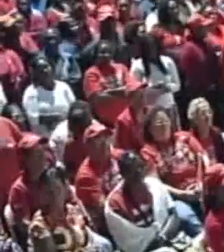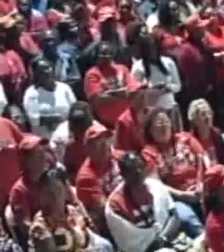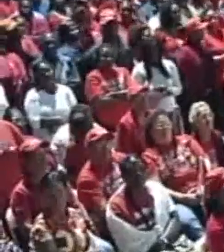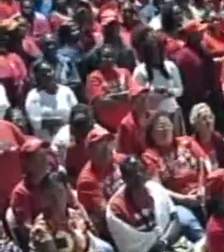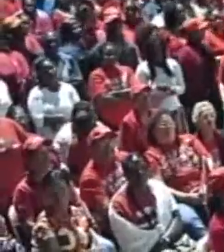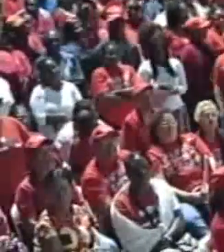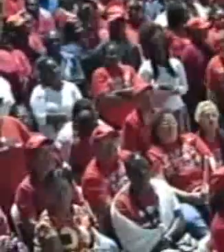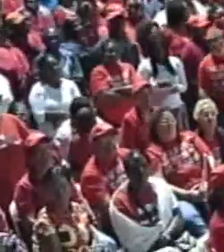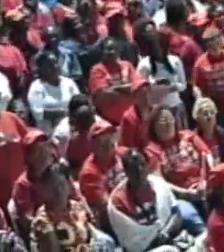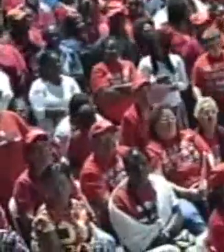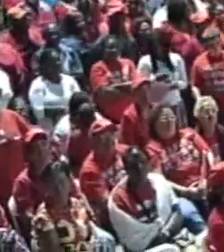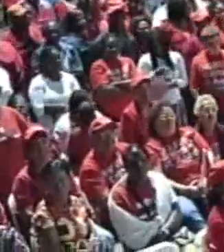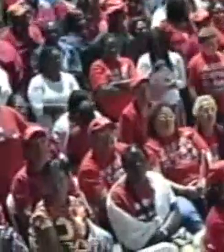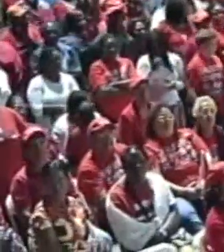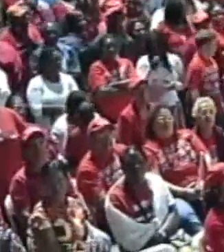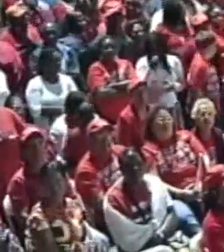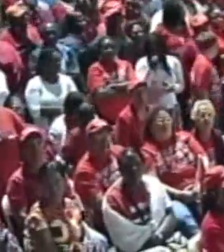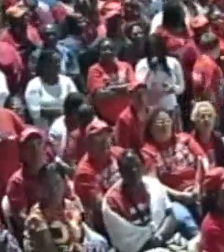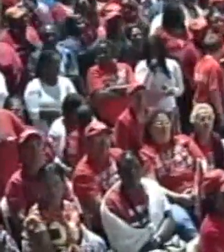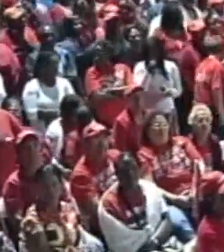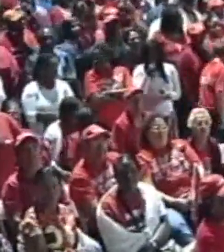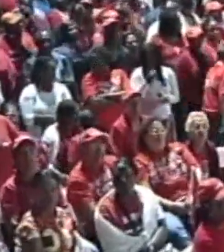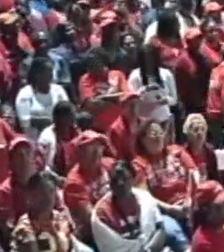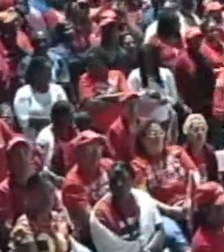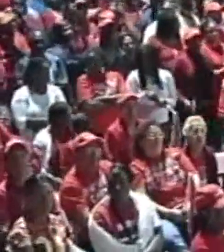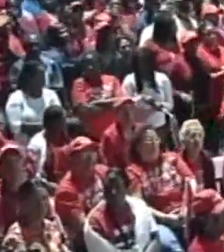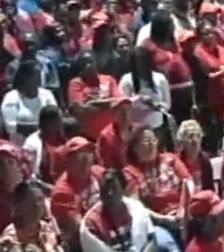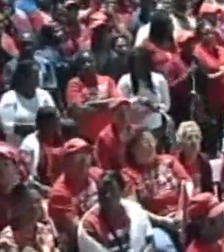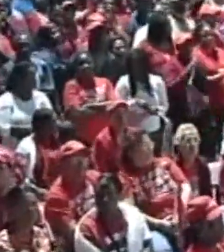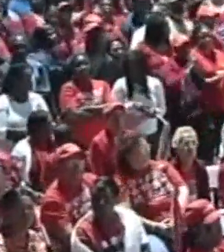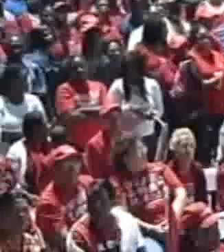this past September, is nearing completion.